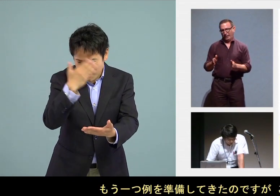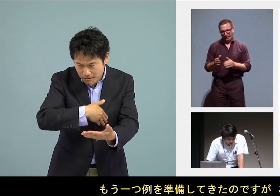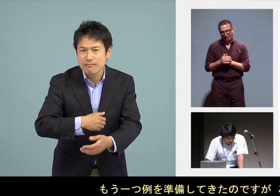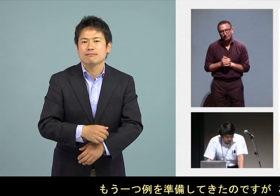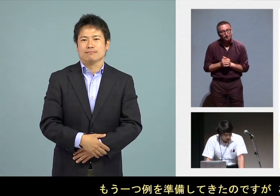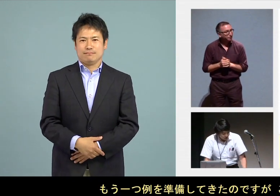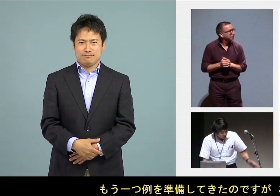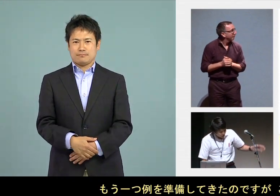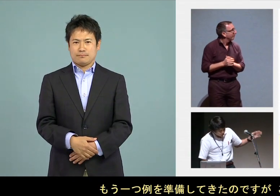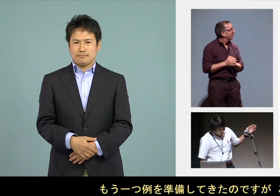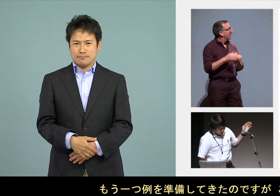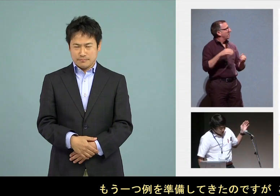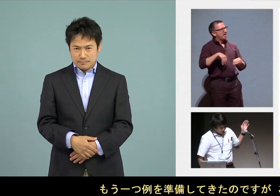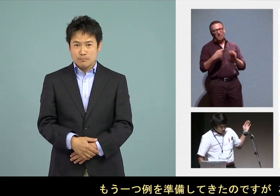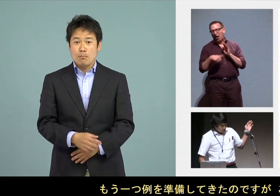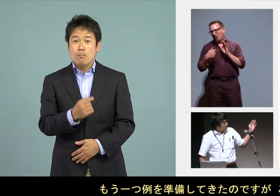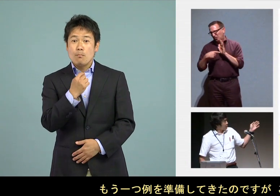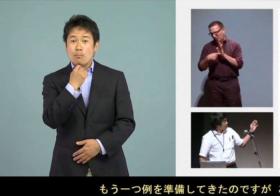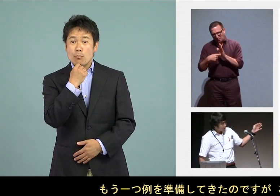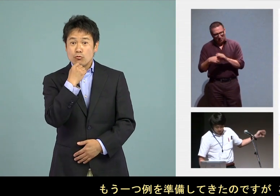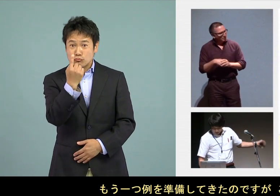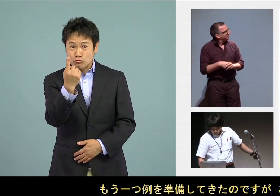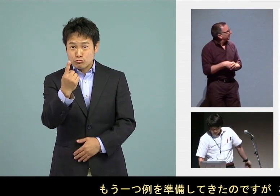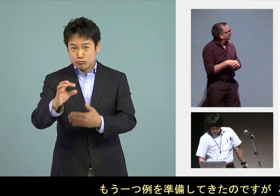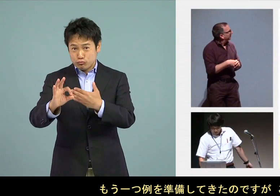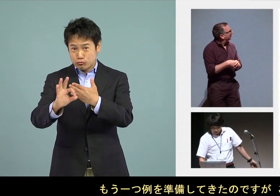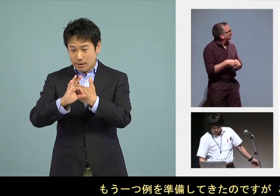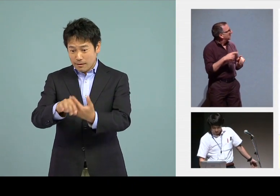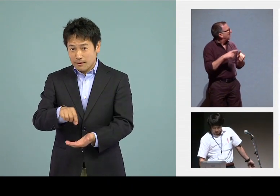And here is another example, but I'll skip this.